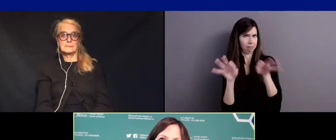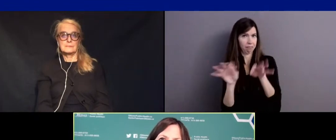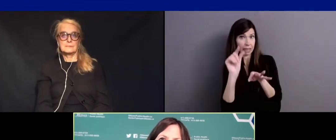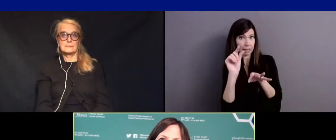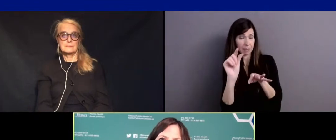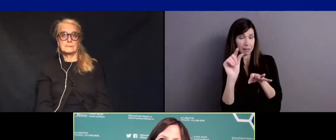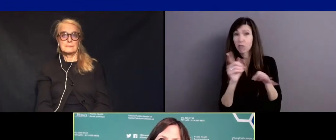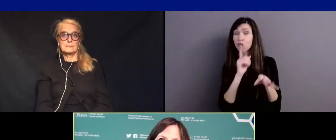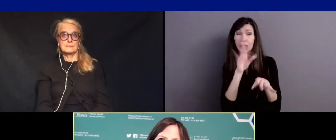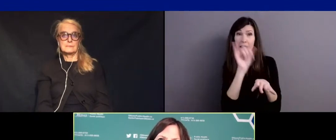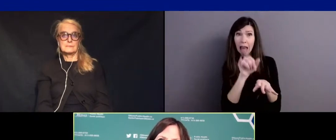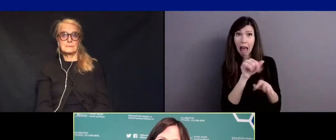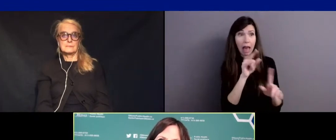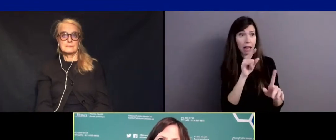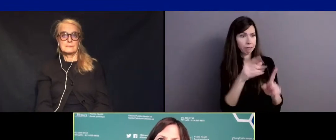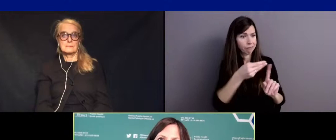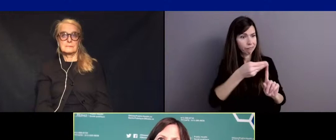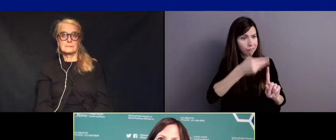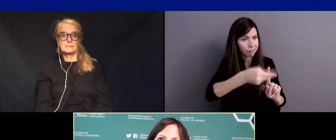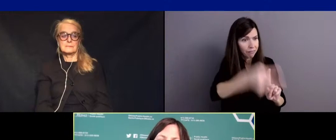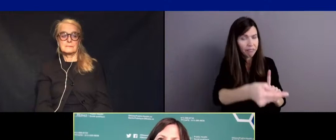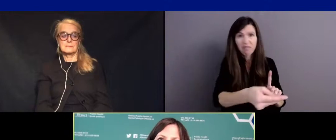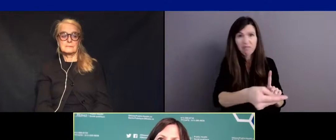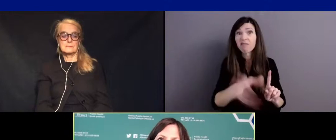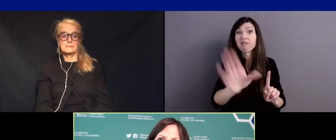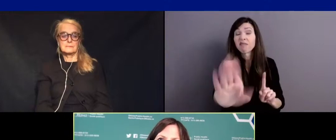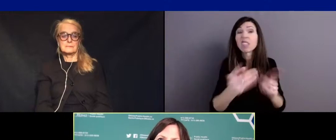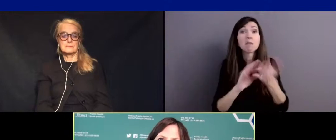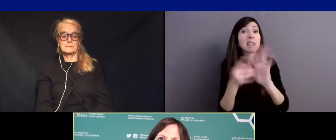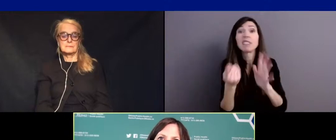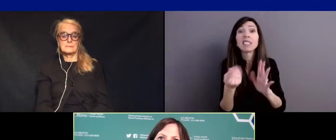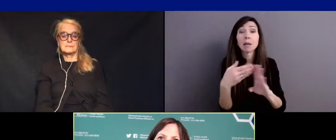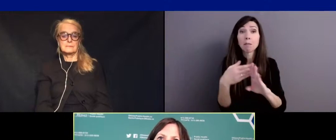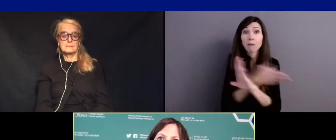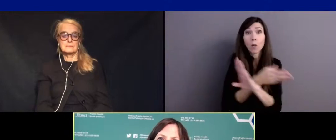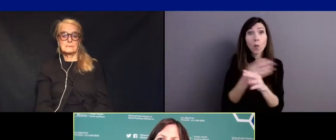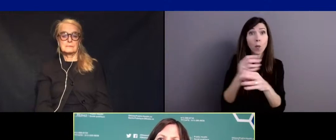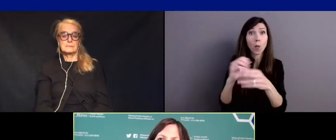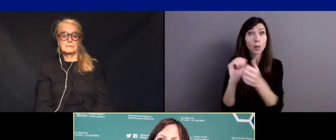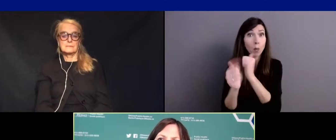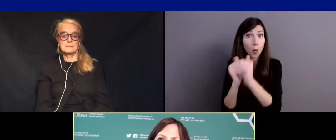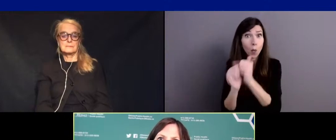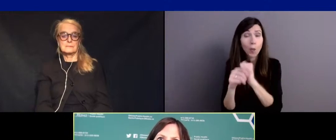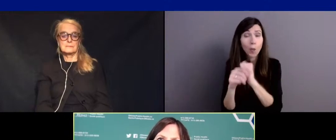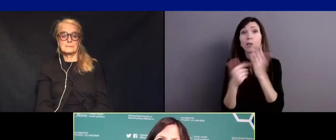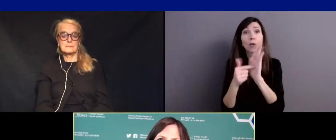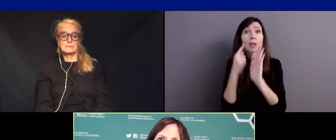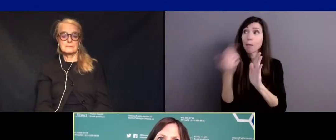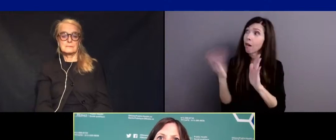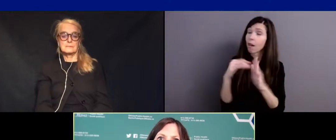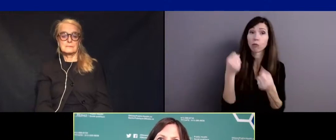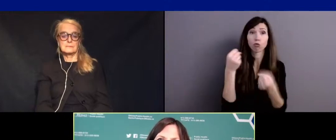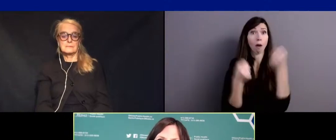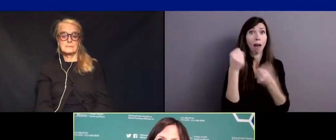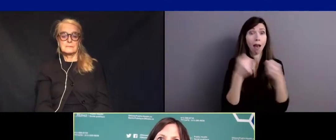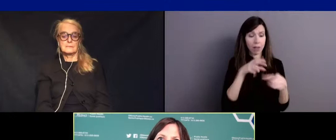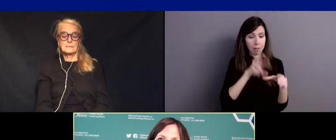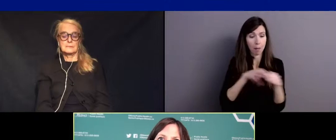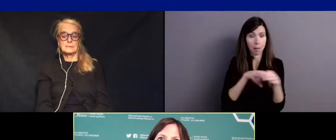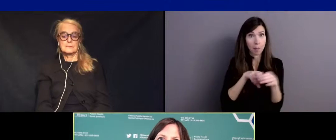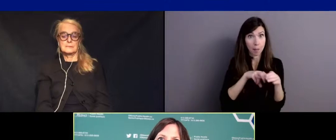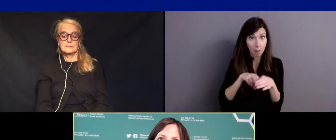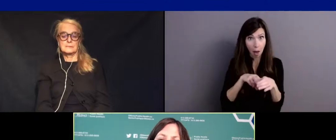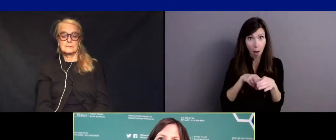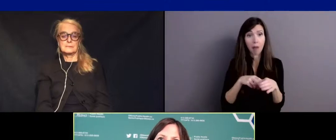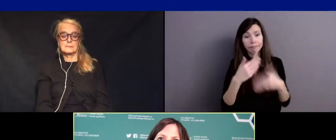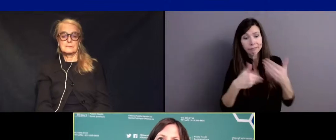the game, people carpooling together, people outside their household. During the game, it's